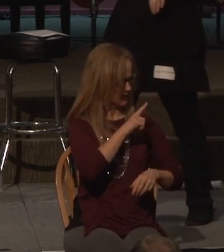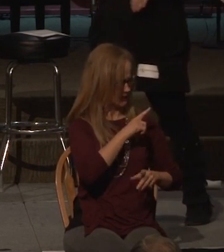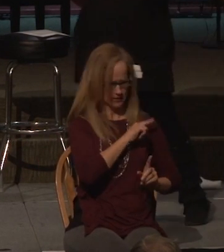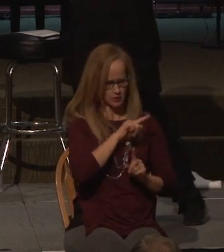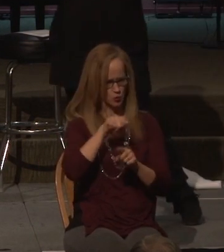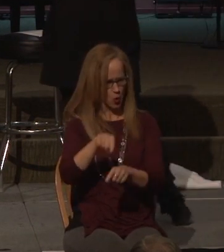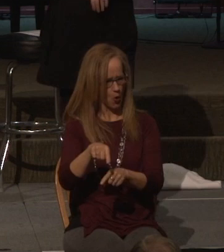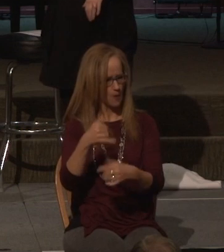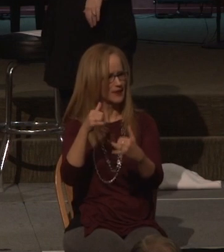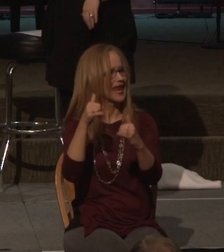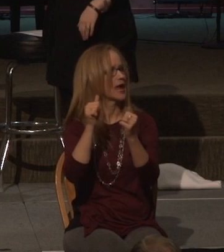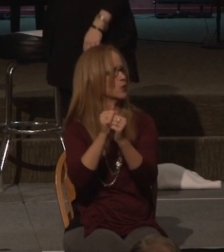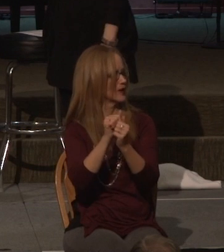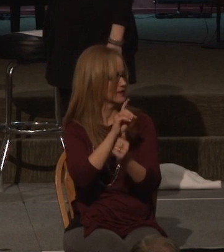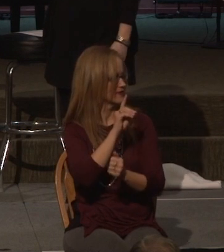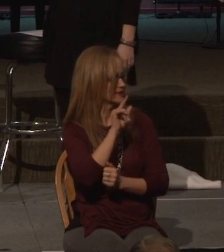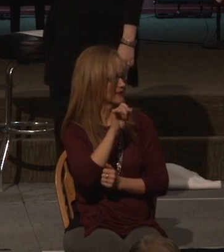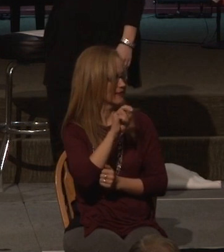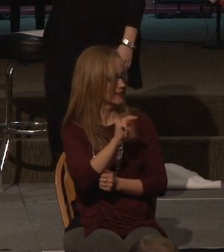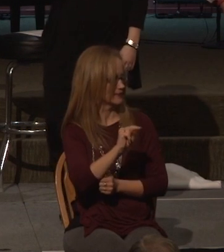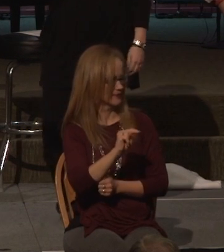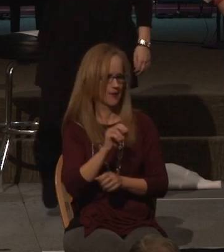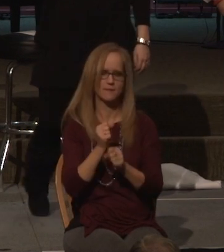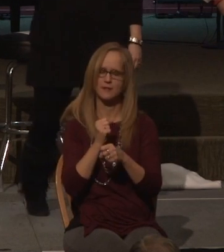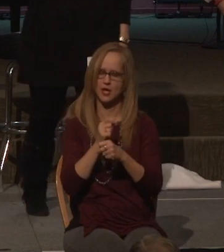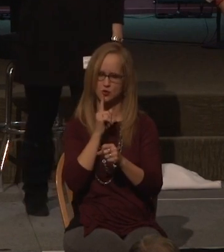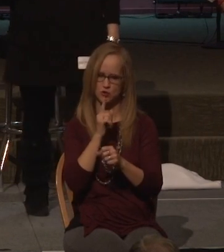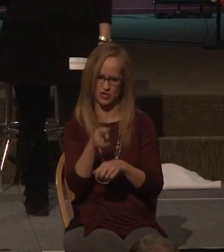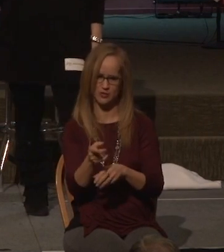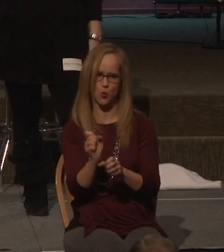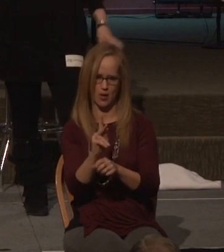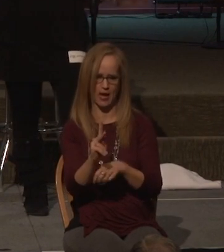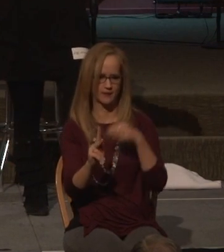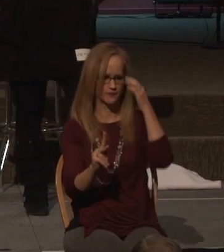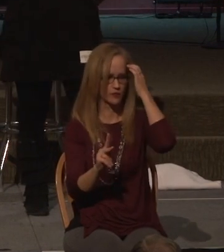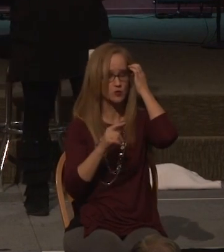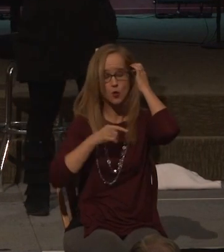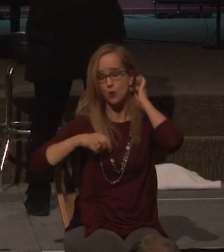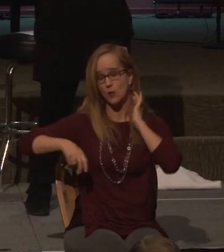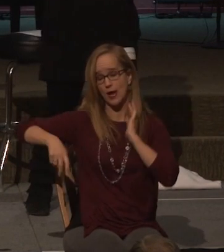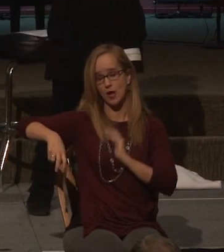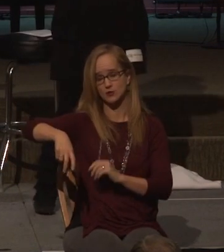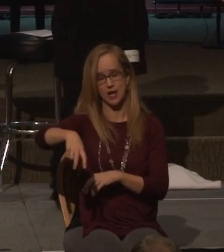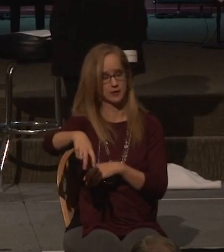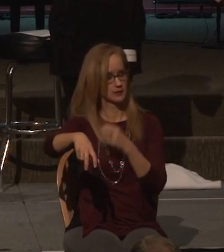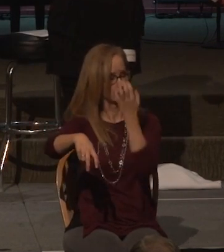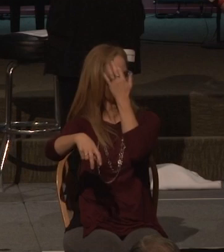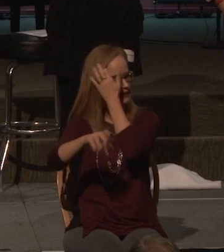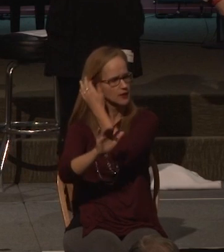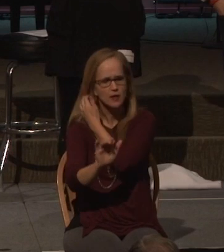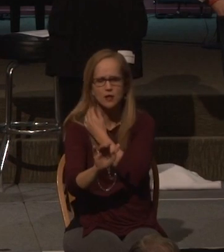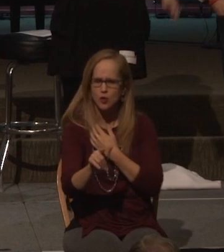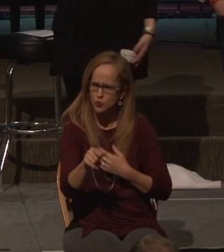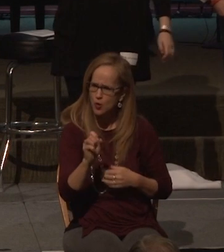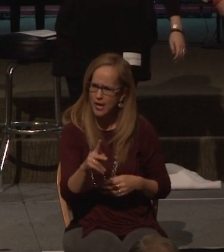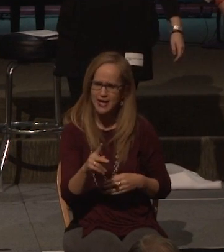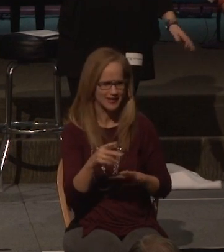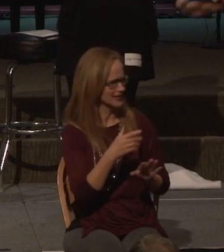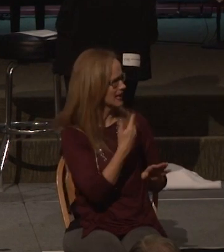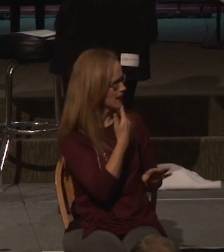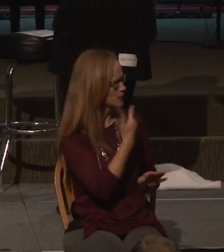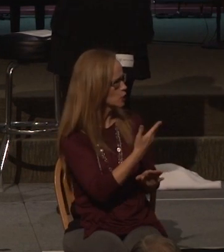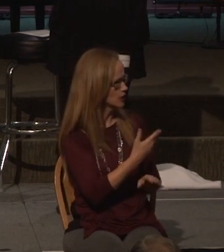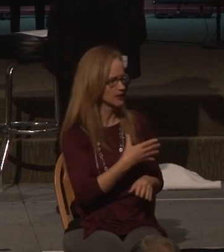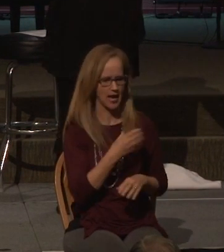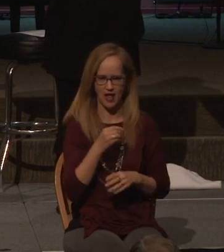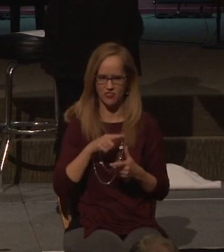go play with Dylan and make sure he's okay. And so we went outside and, hey, Dylan, are you okay? Oh, yeah, I'm good, Miss Stacy. And